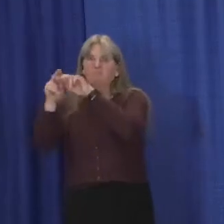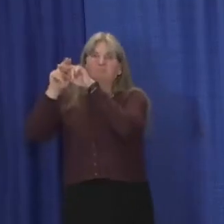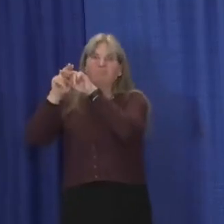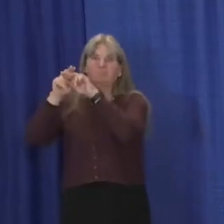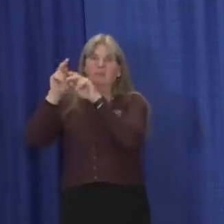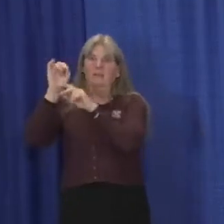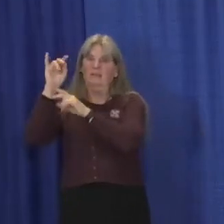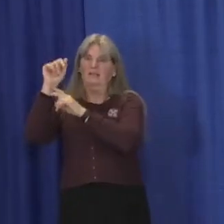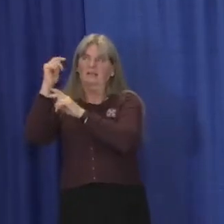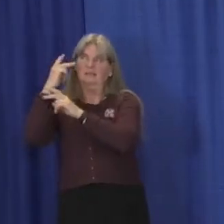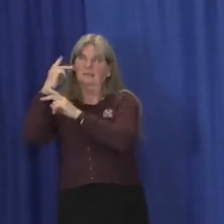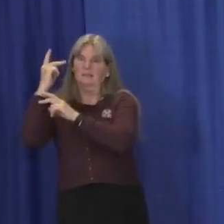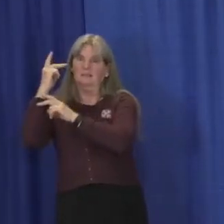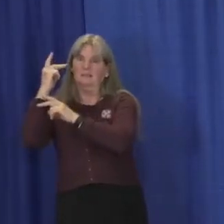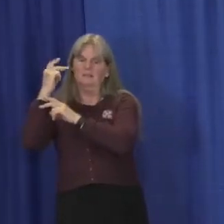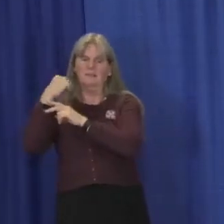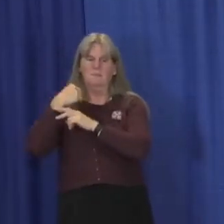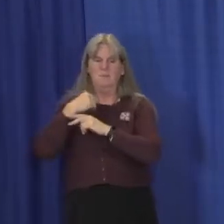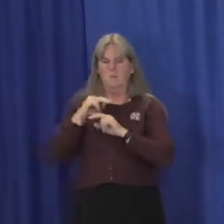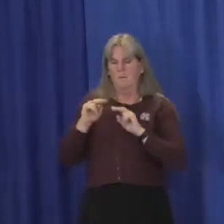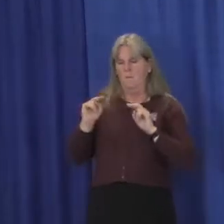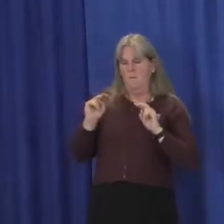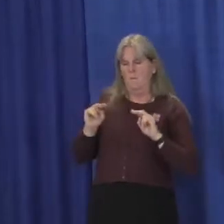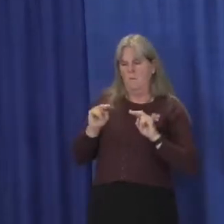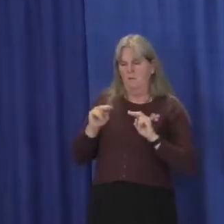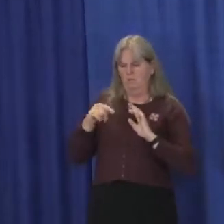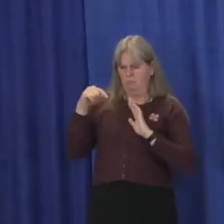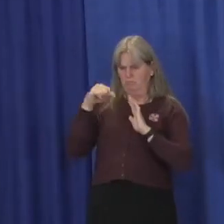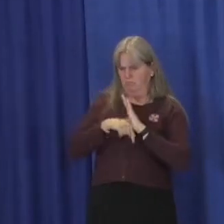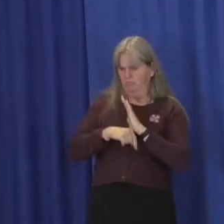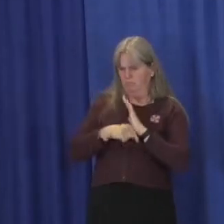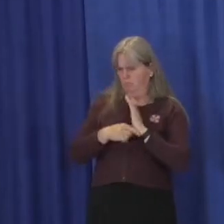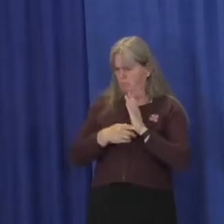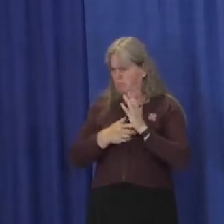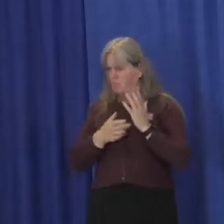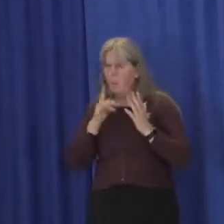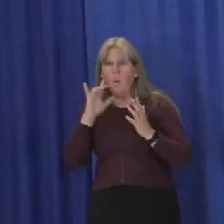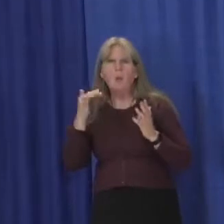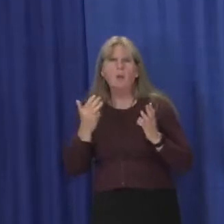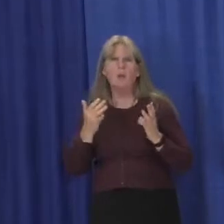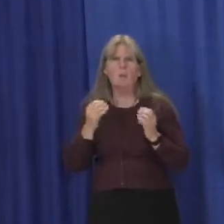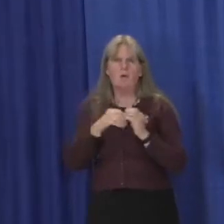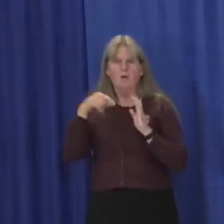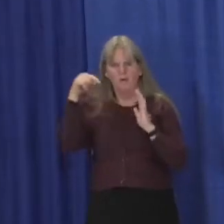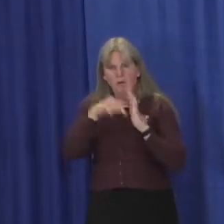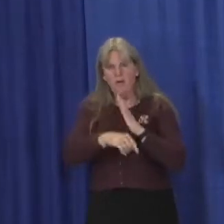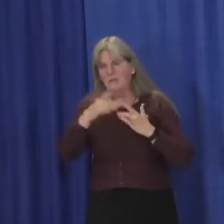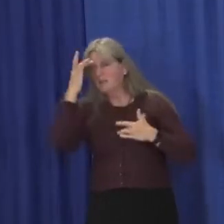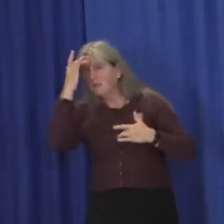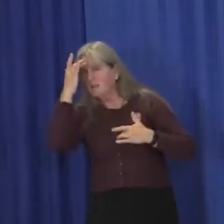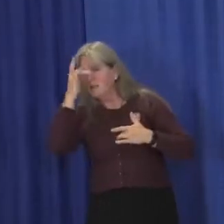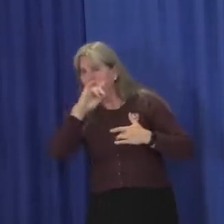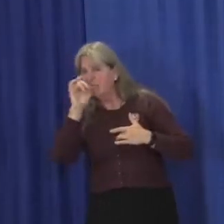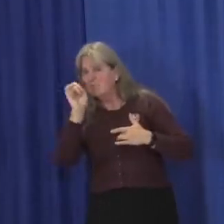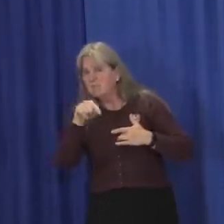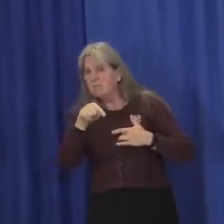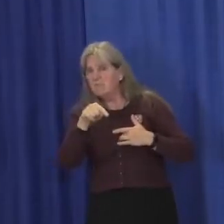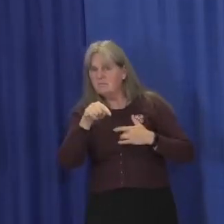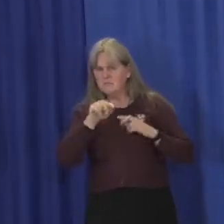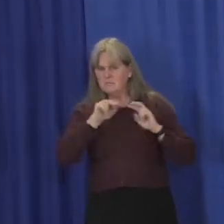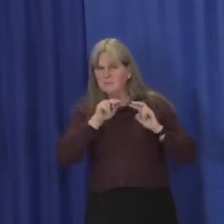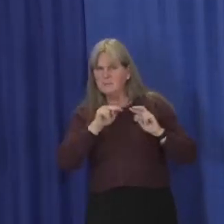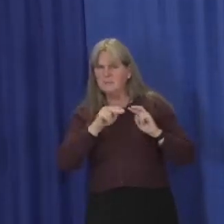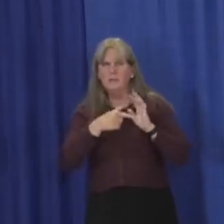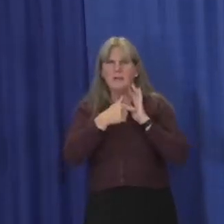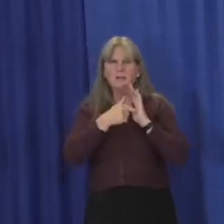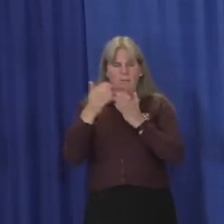currently closely watching the indicators of severity. Will we see more severe disease? Such indicators